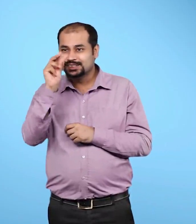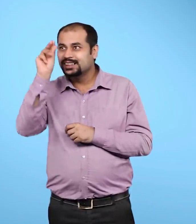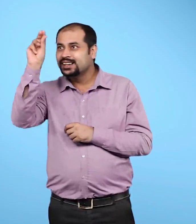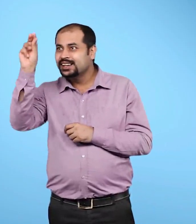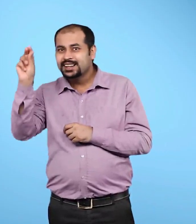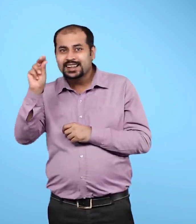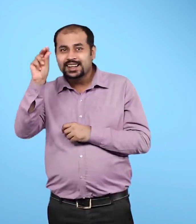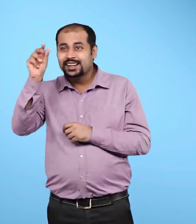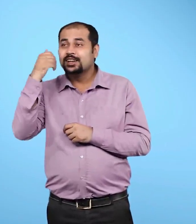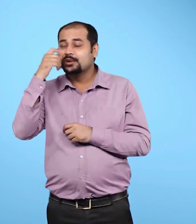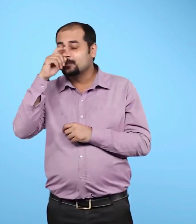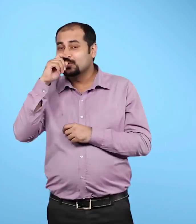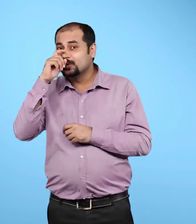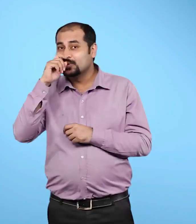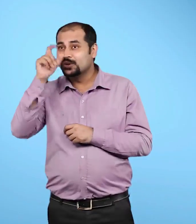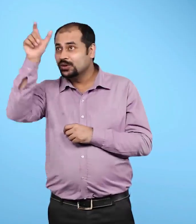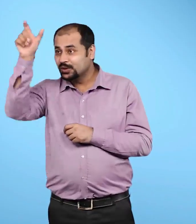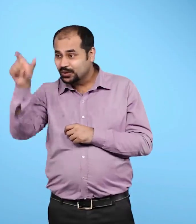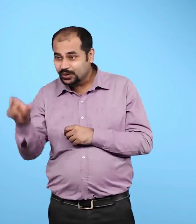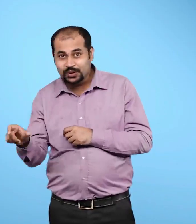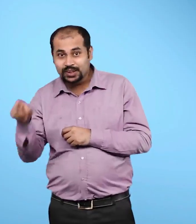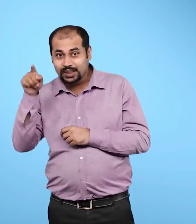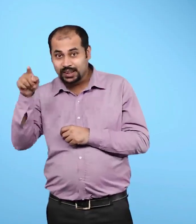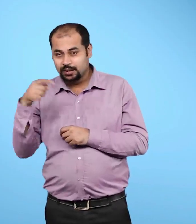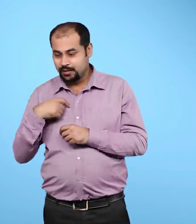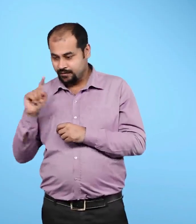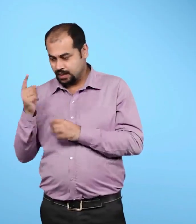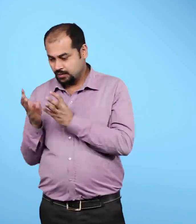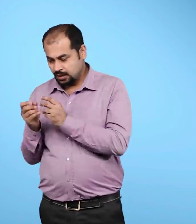must first count all the loose beads together.